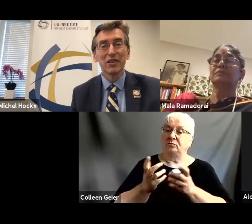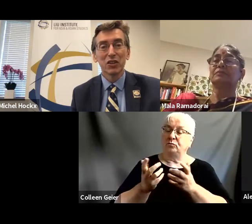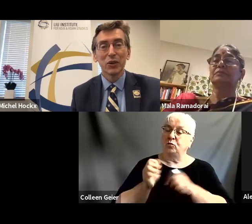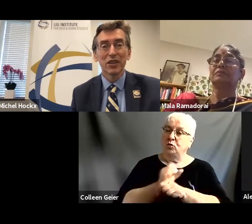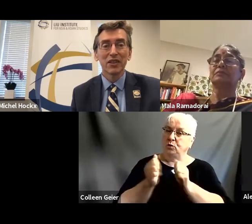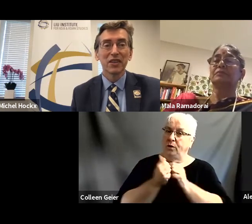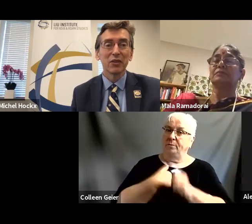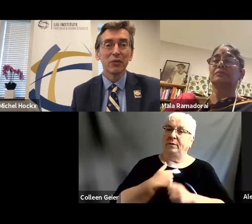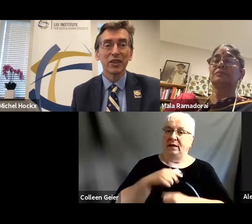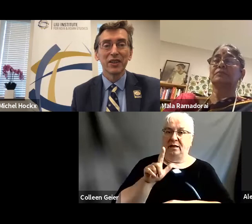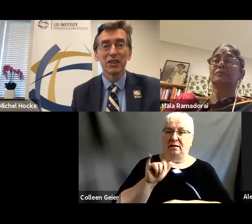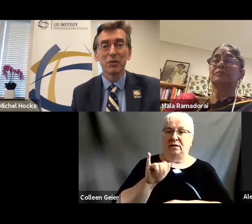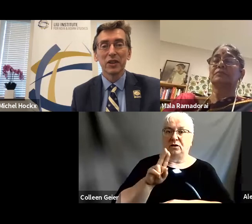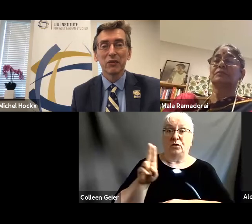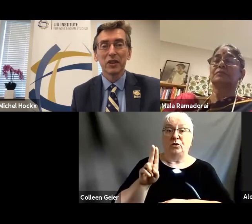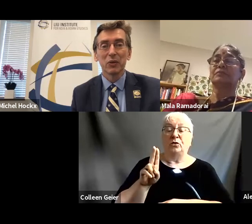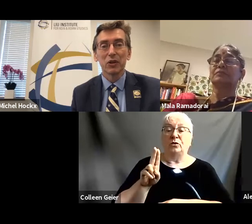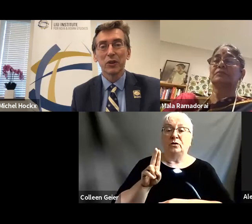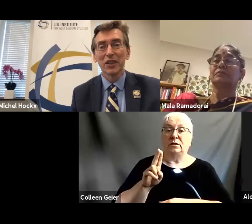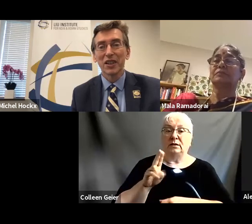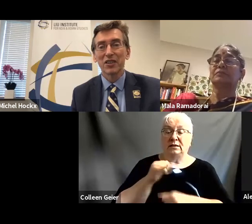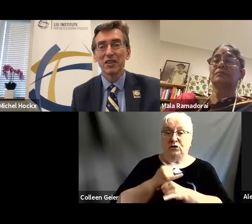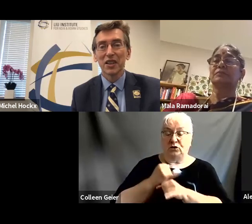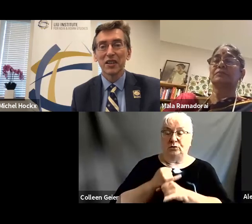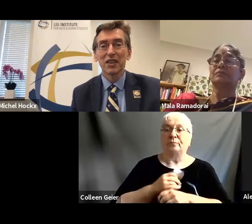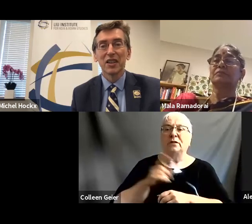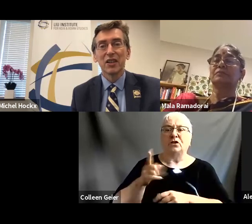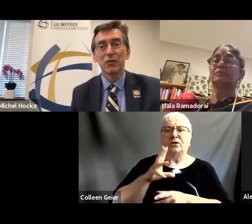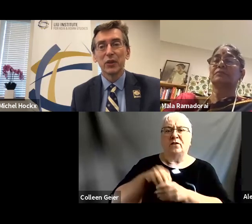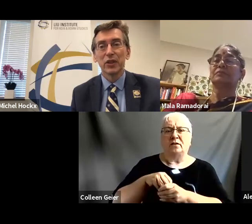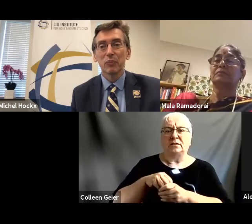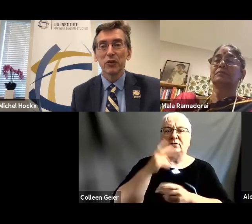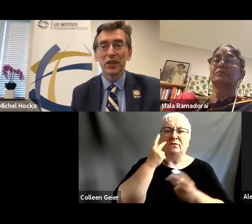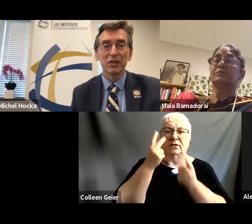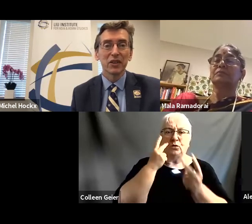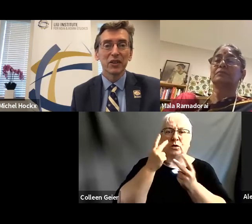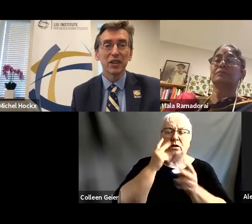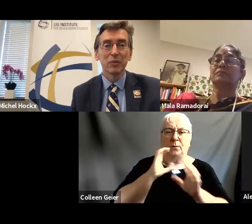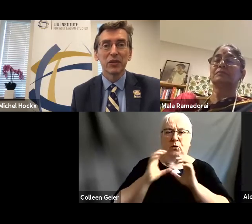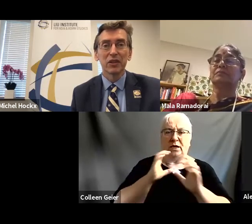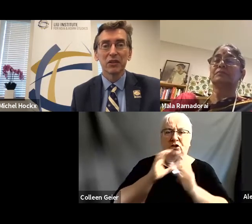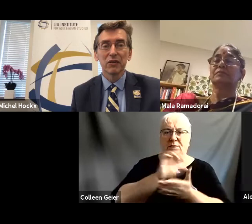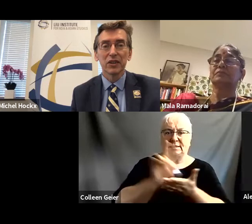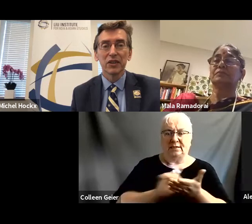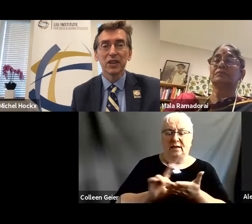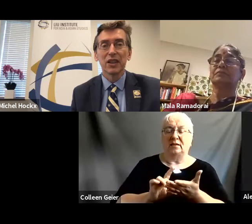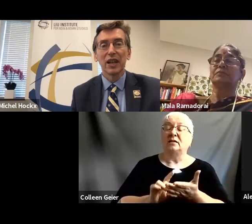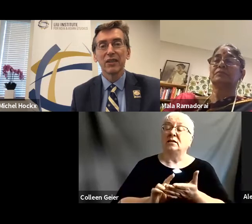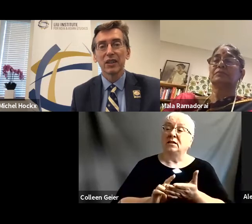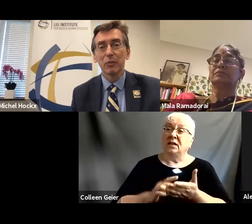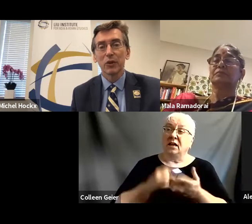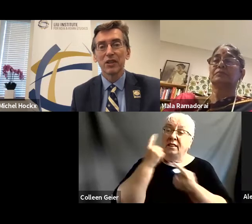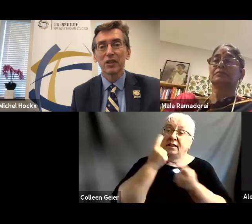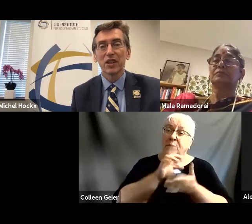She situates herself within the discipline of visual communication design, viewing the profession of design both as service